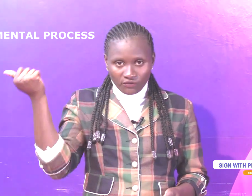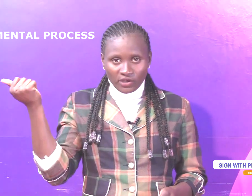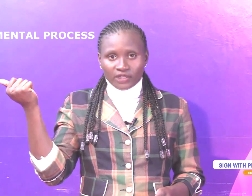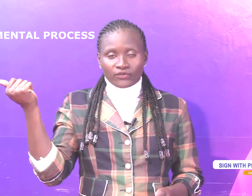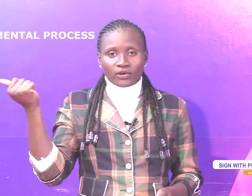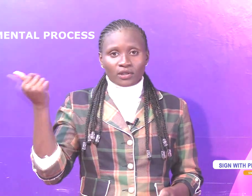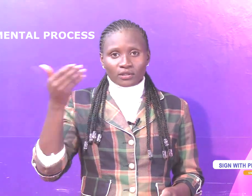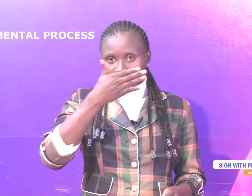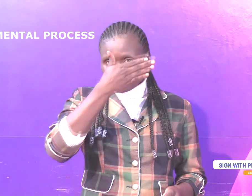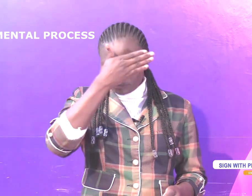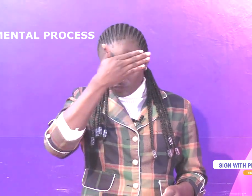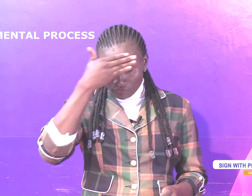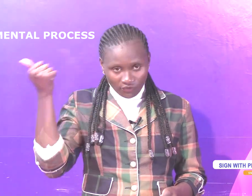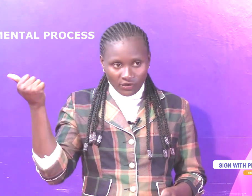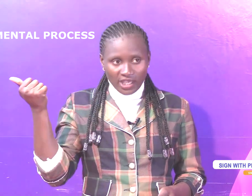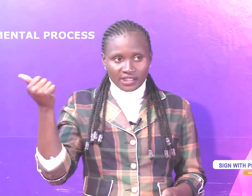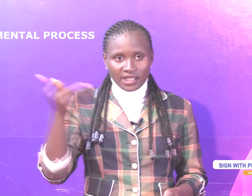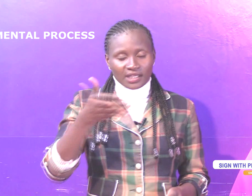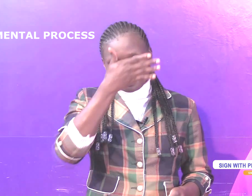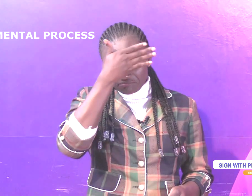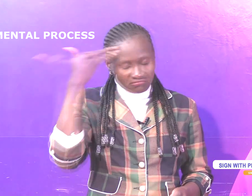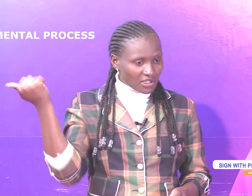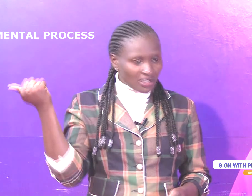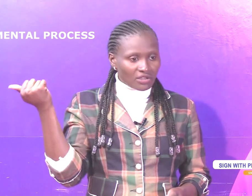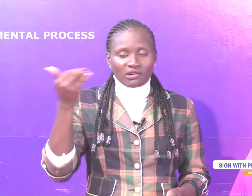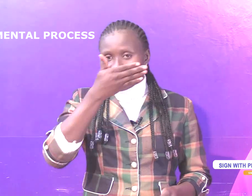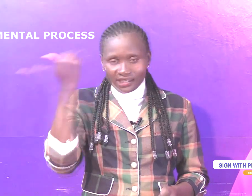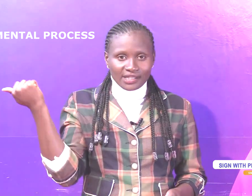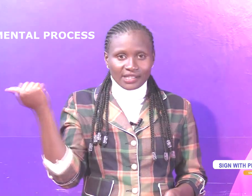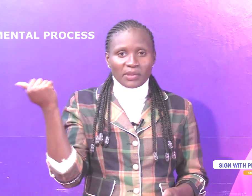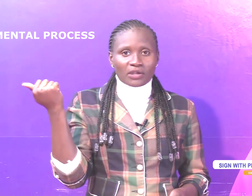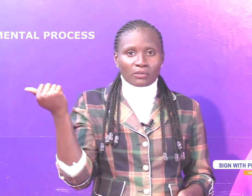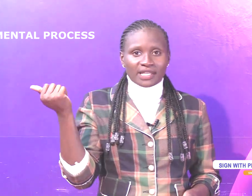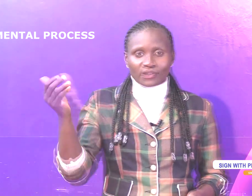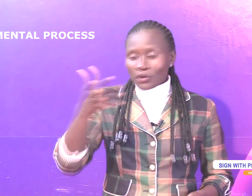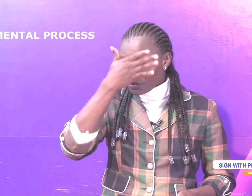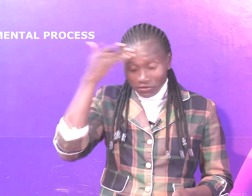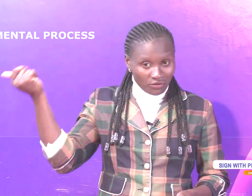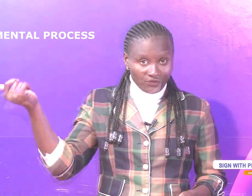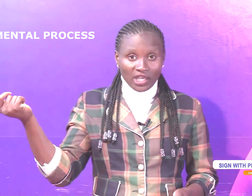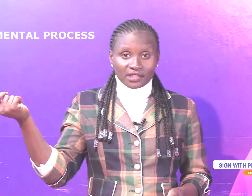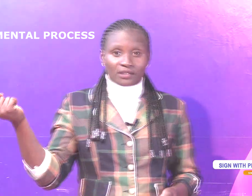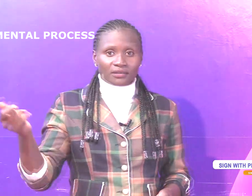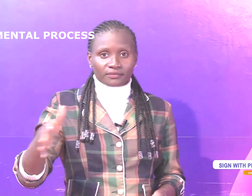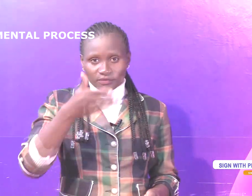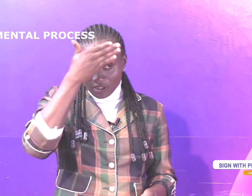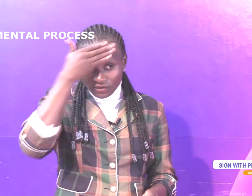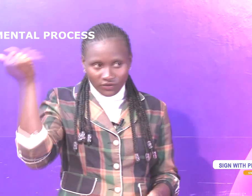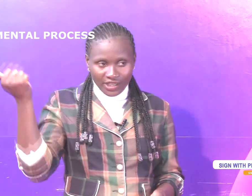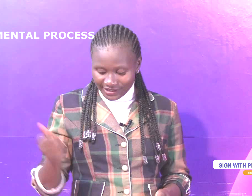forgetful, forget, like this. You are erasing something in your mind, so forget, forget. And then